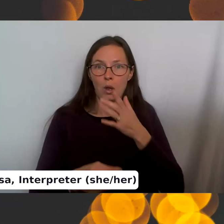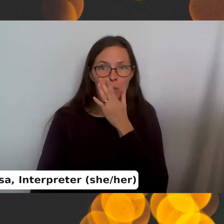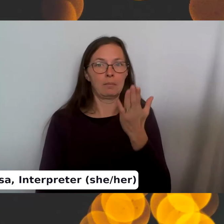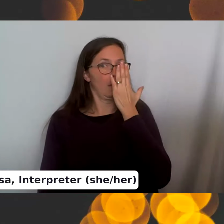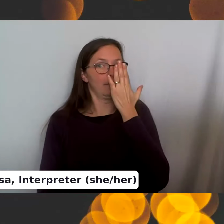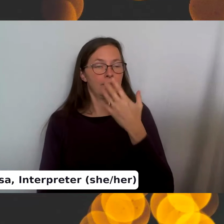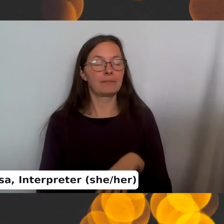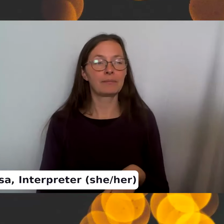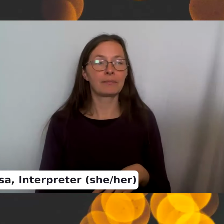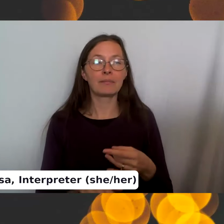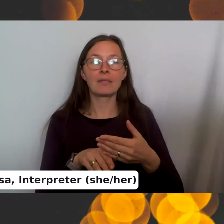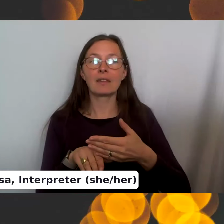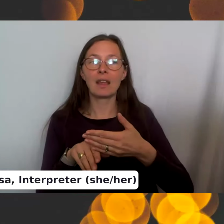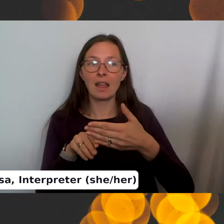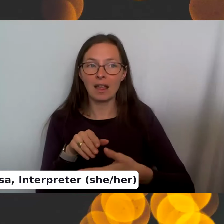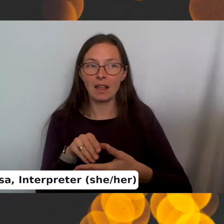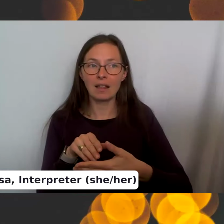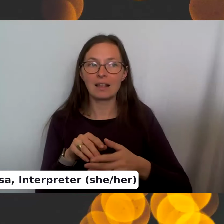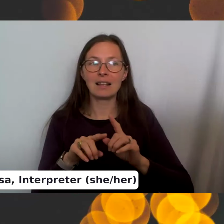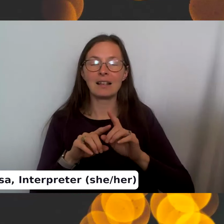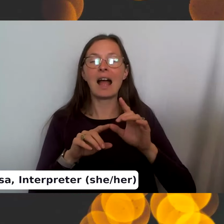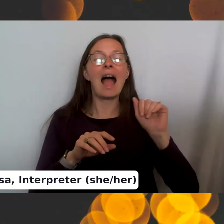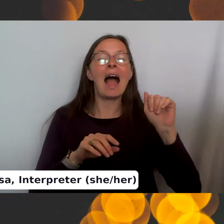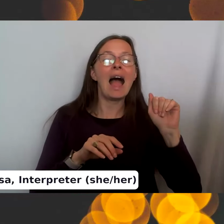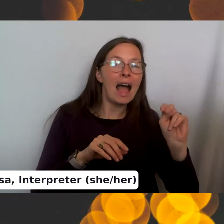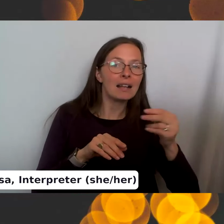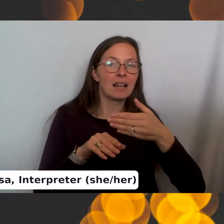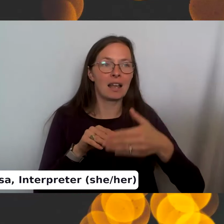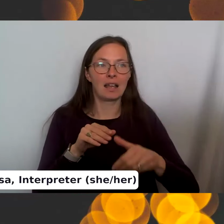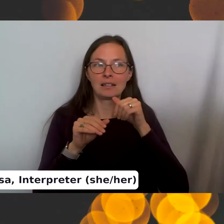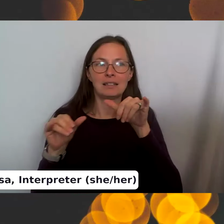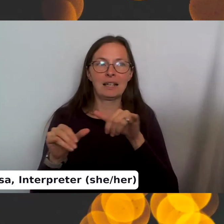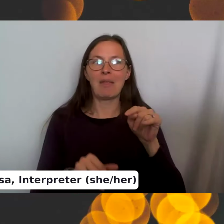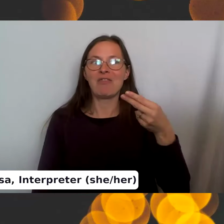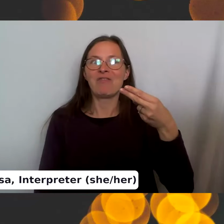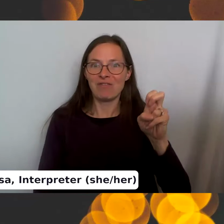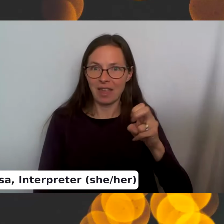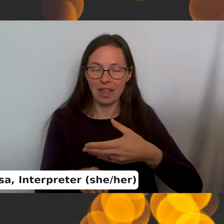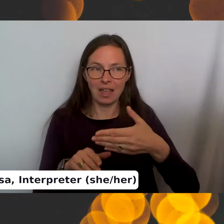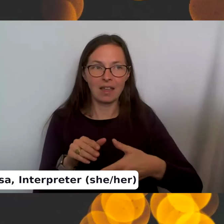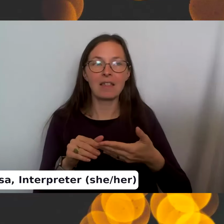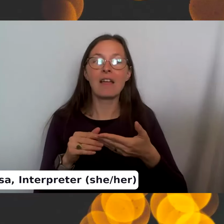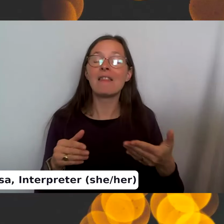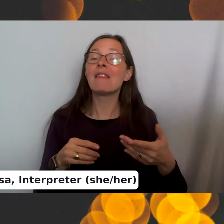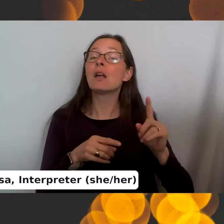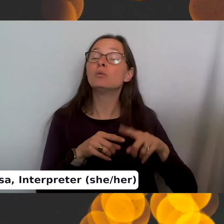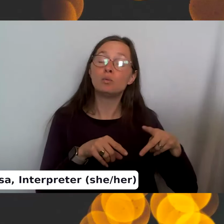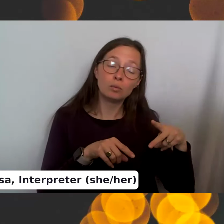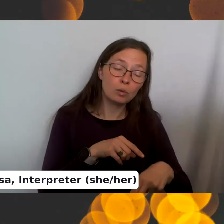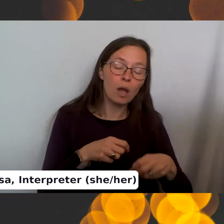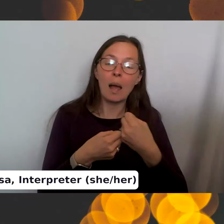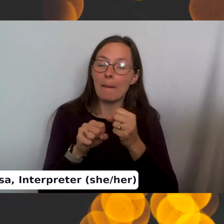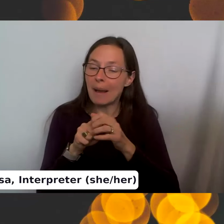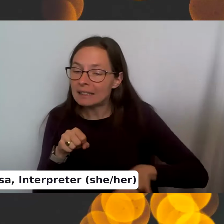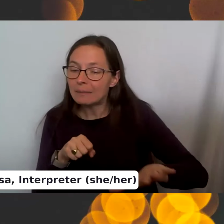An end which would be different from the end. Things to end to make space for new. Growing through